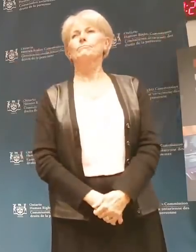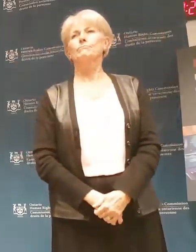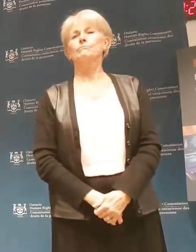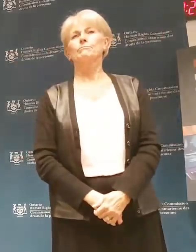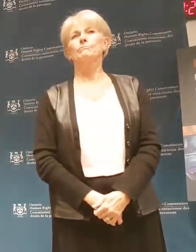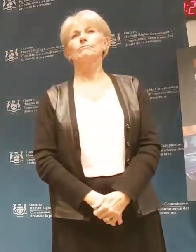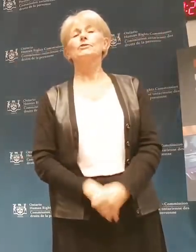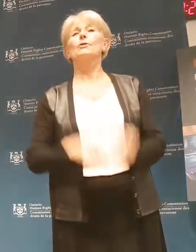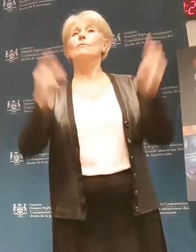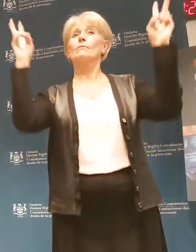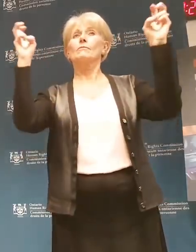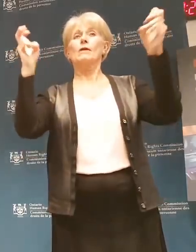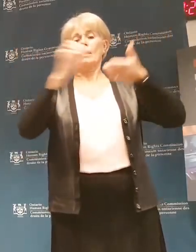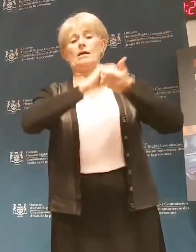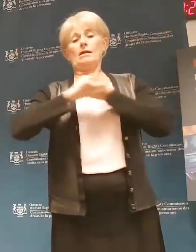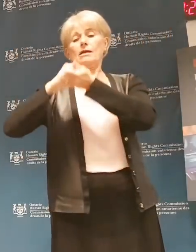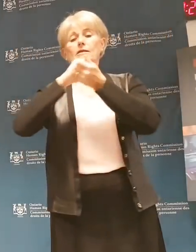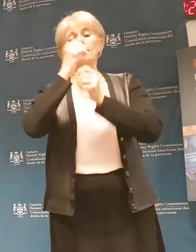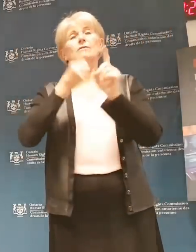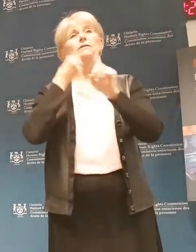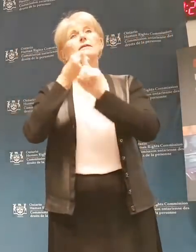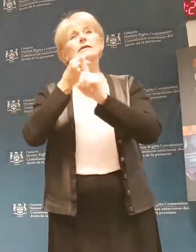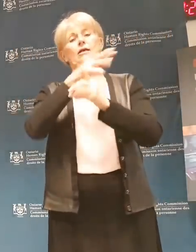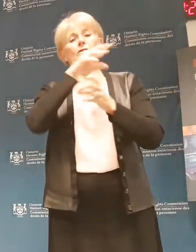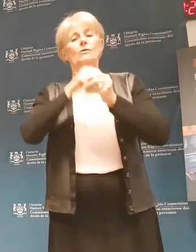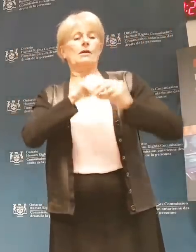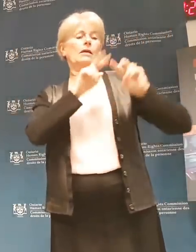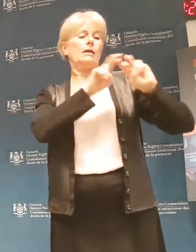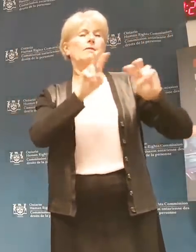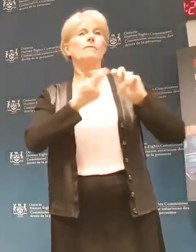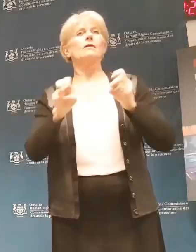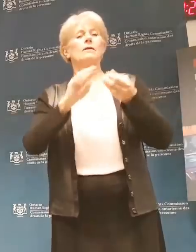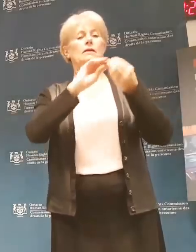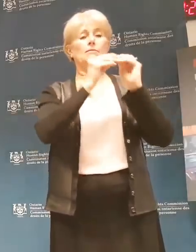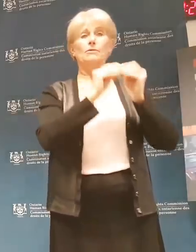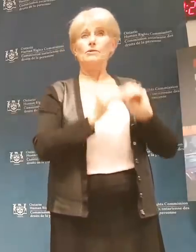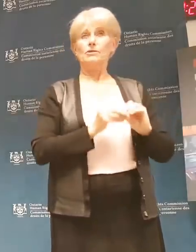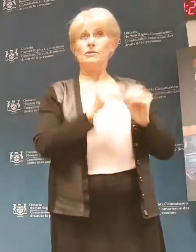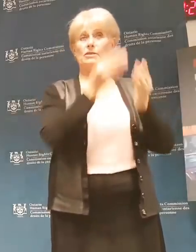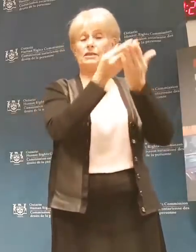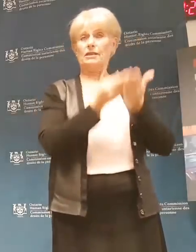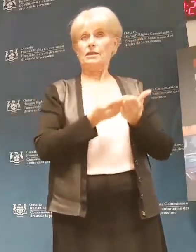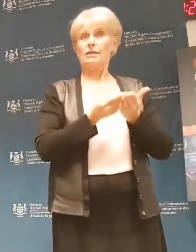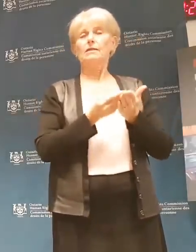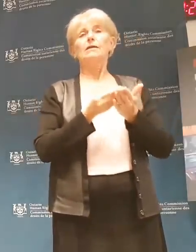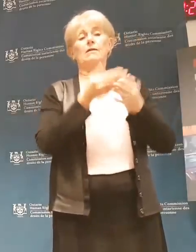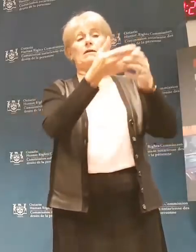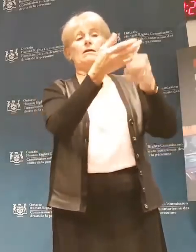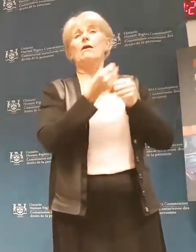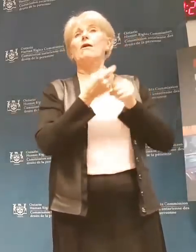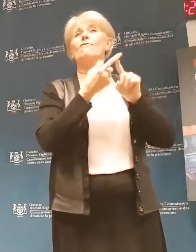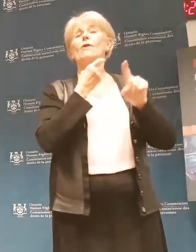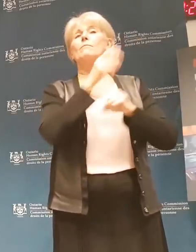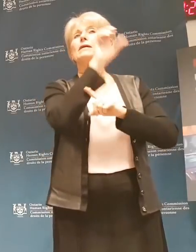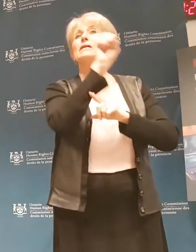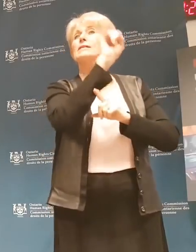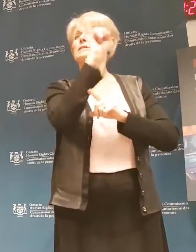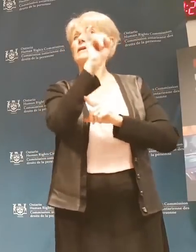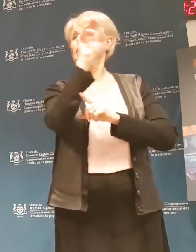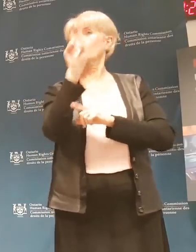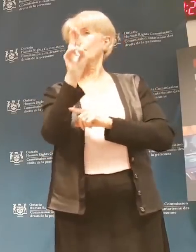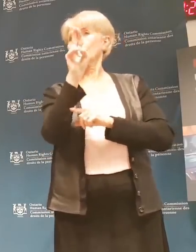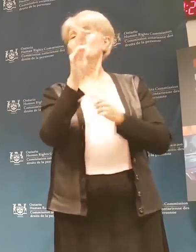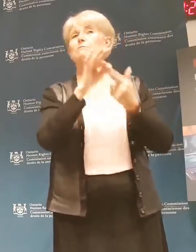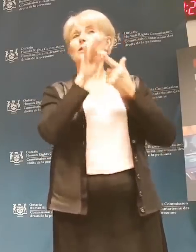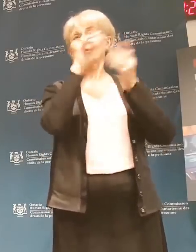A collective impact includes analysis of quantitative data obtained from the Special Investigations